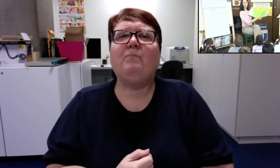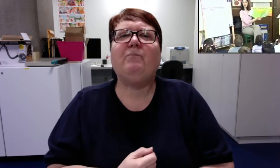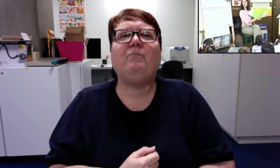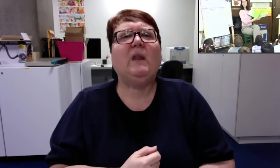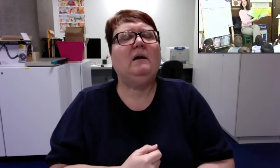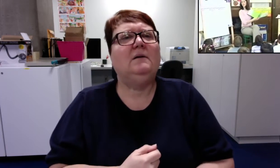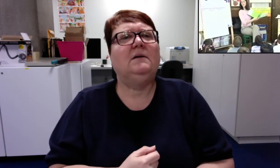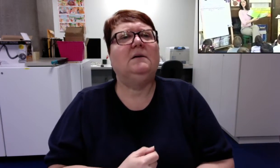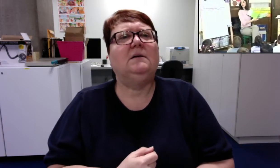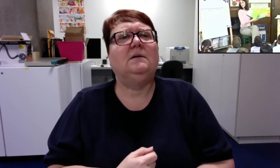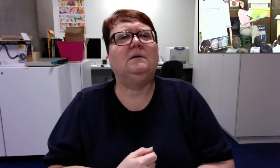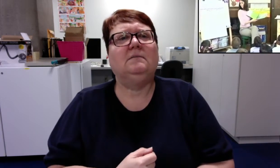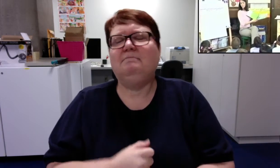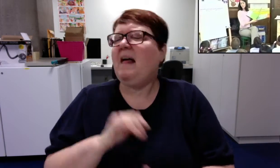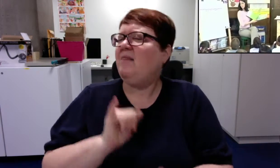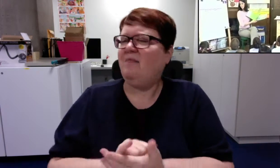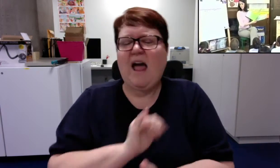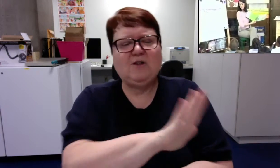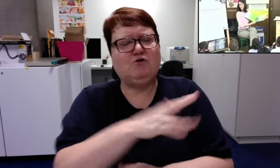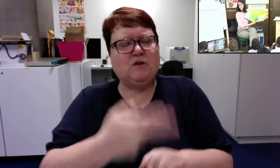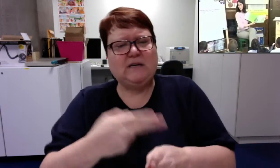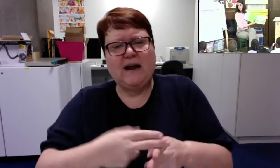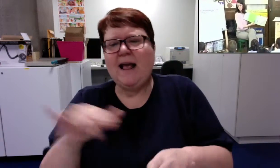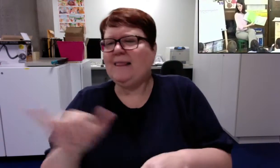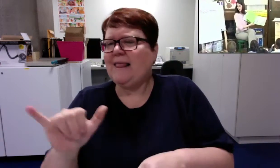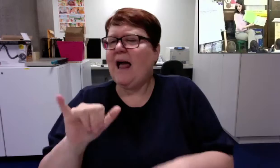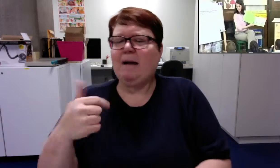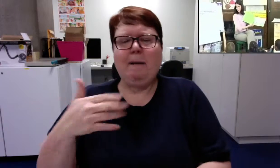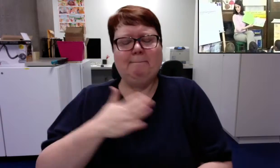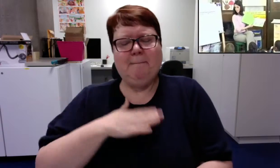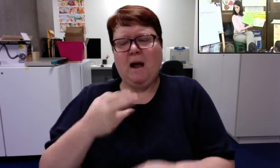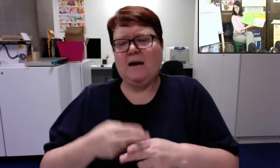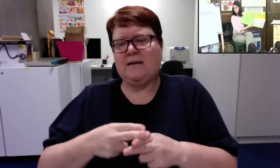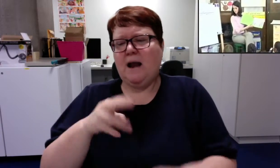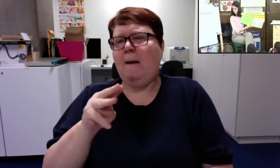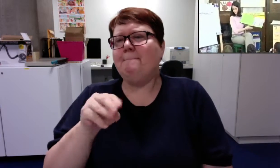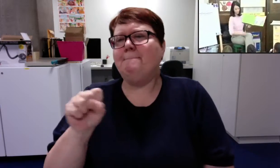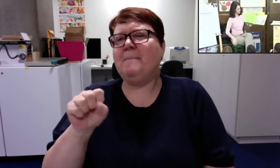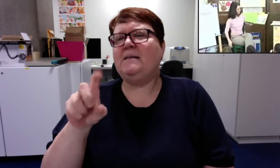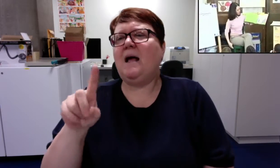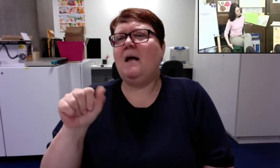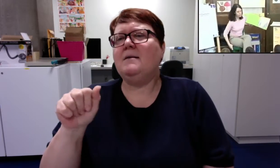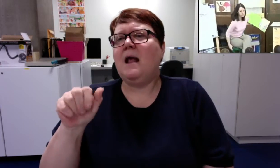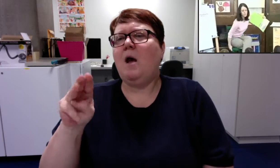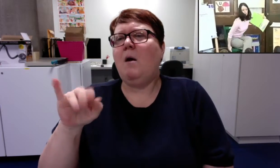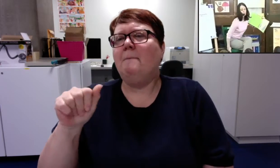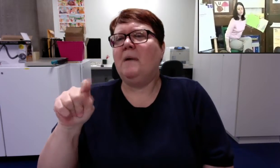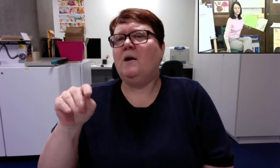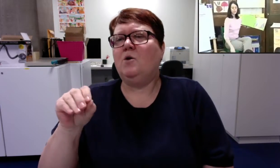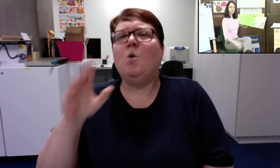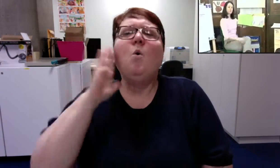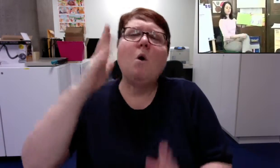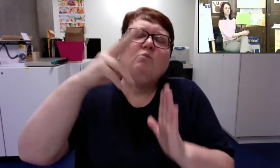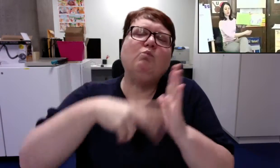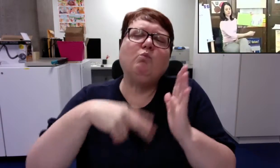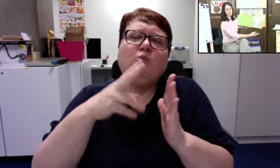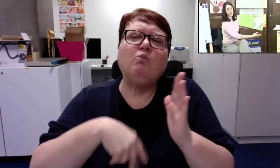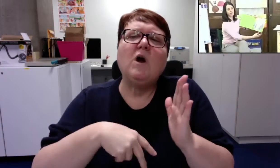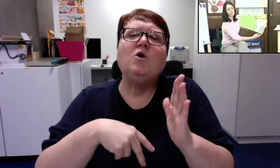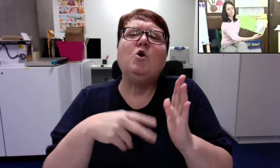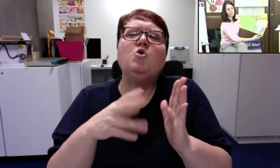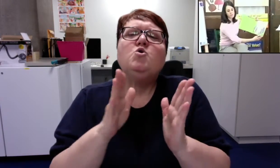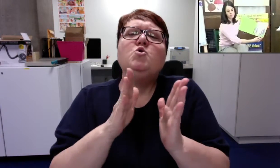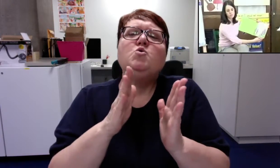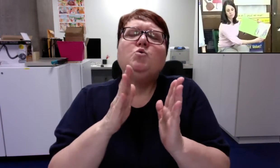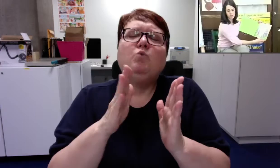What does it mean? That's just her name. Just like my name is Miss Damiano, her name is Miss Rumphius. I'm going to begin reading, and I want you to watch